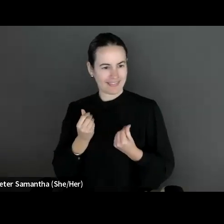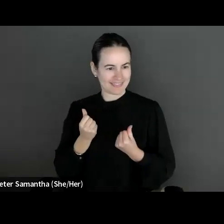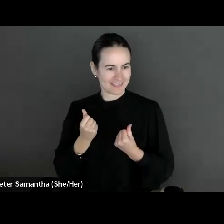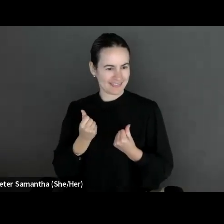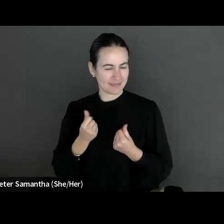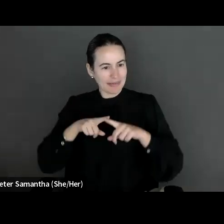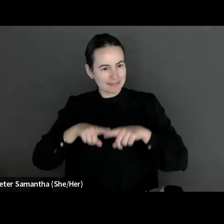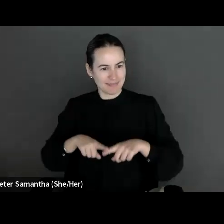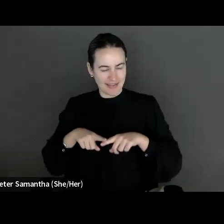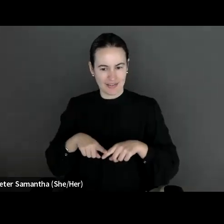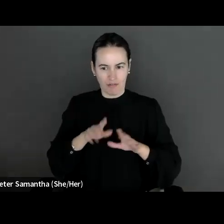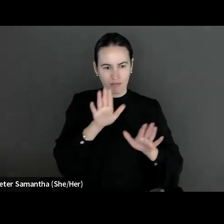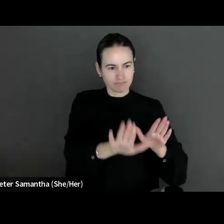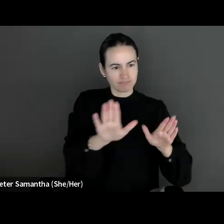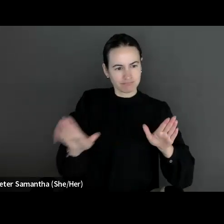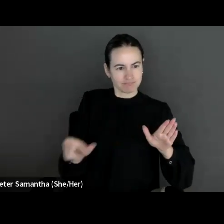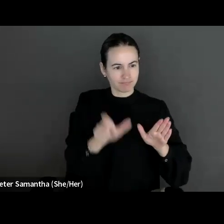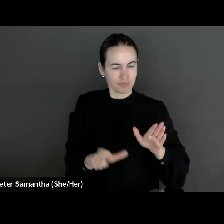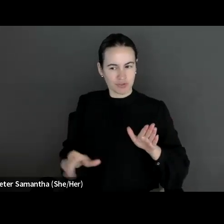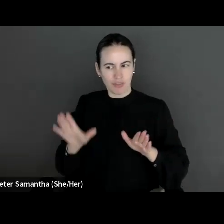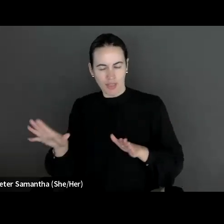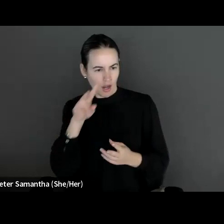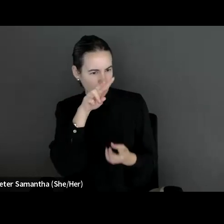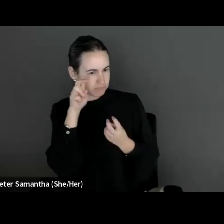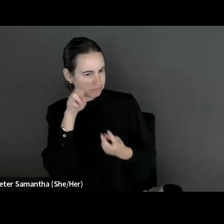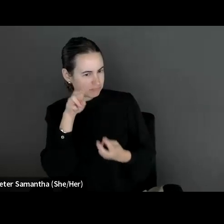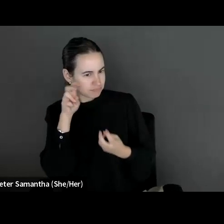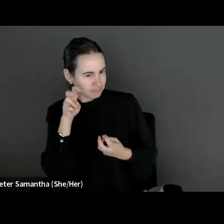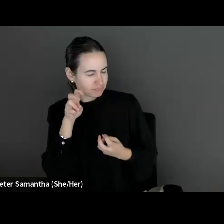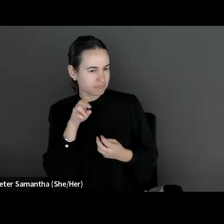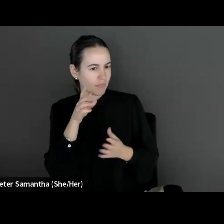listener's perception of speech or of sounds.